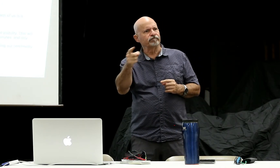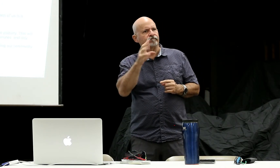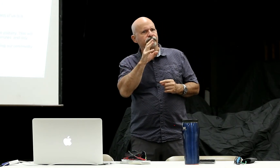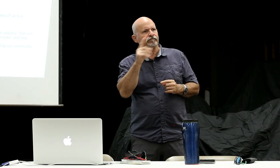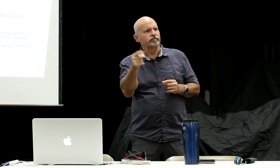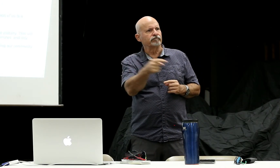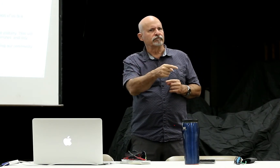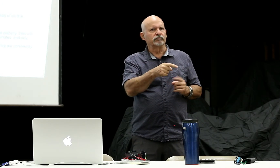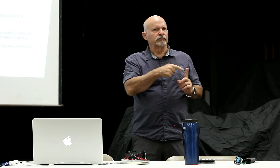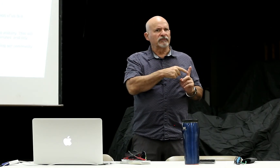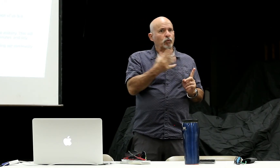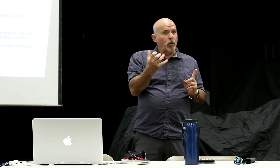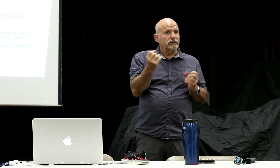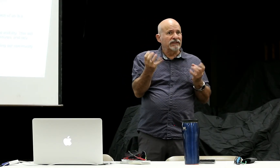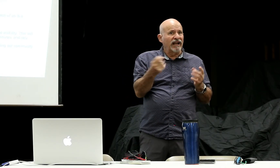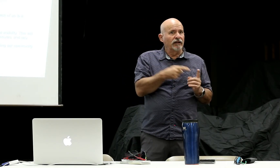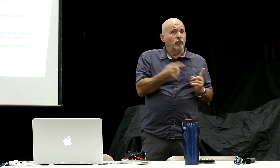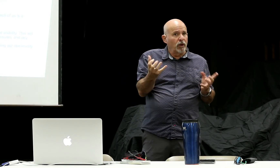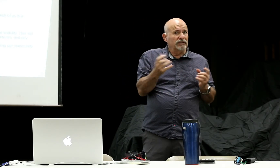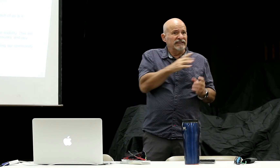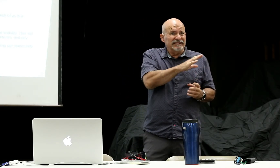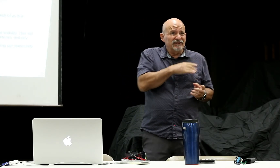but oftentimes there wasn't an interpreter,